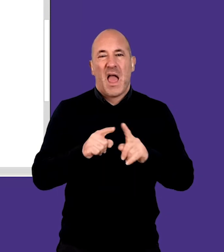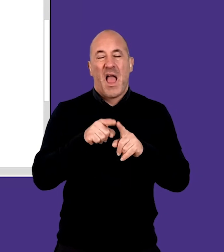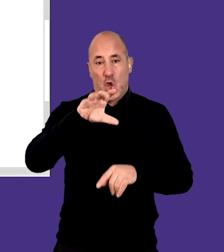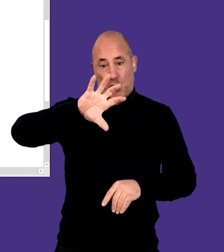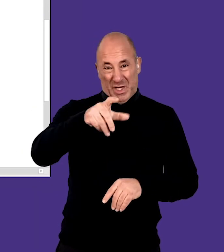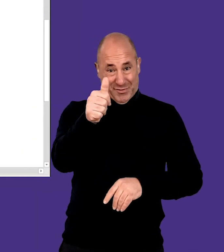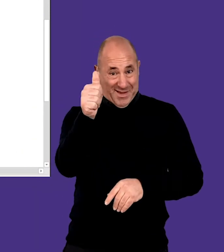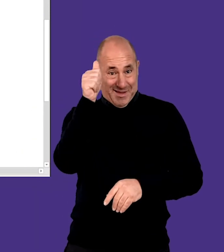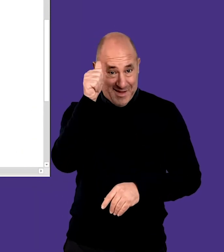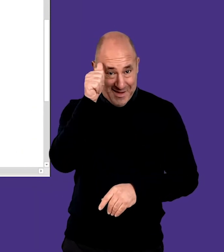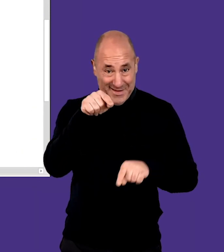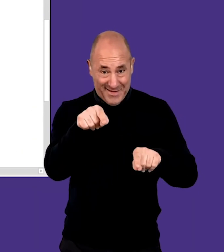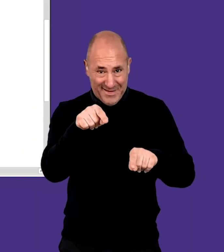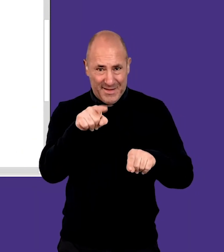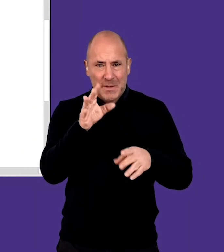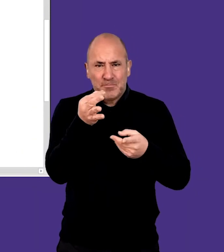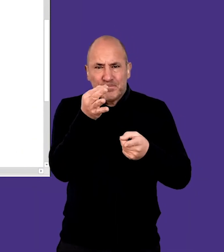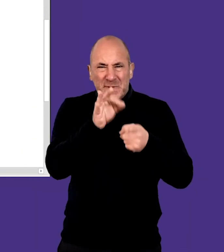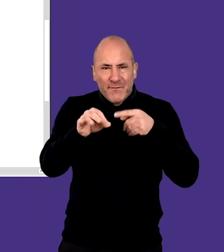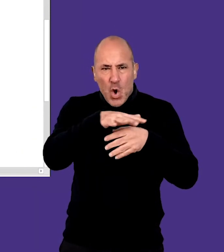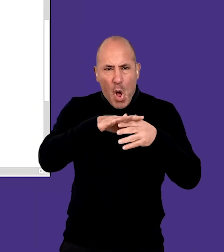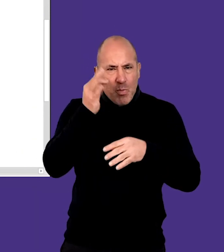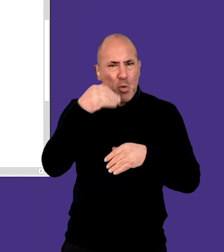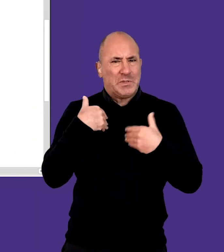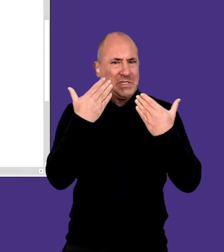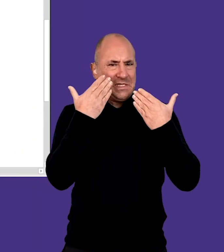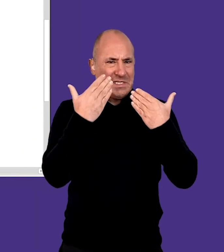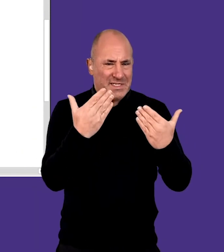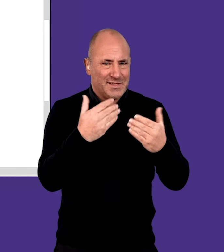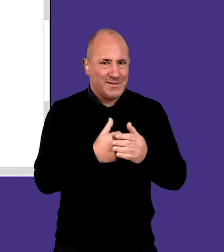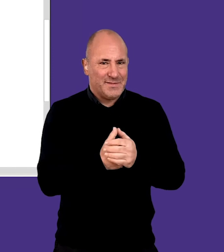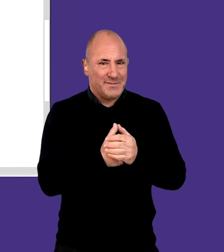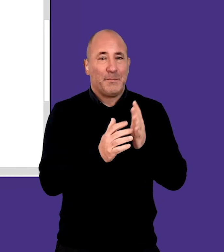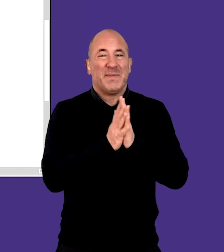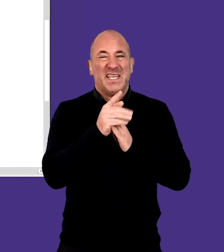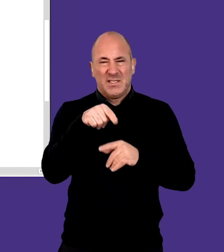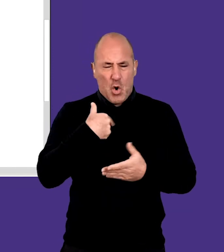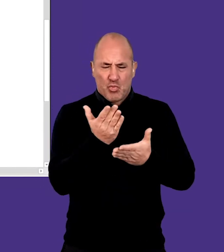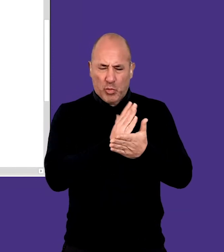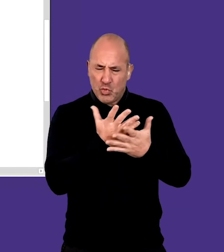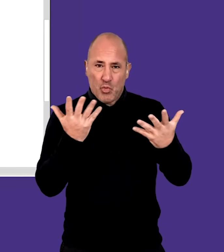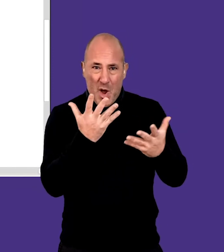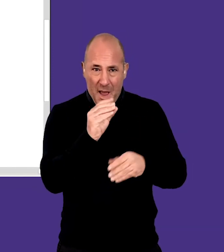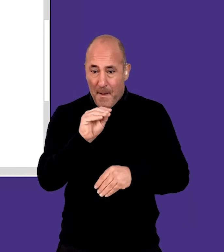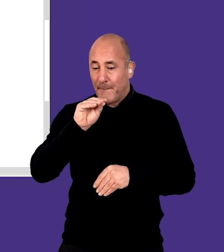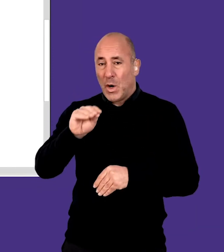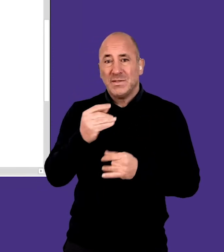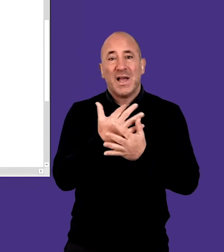Where you know the region your activity will take place in, but not the specific local authority, you can provide the number of days